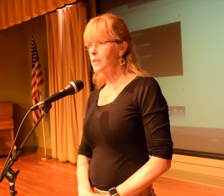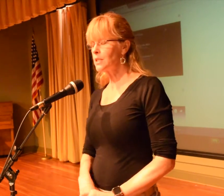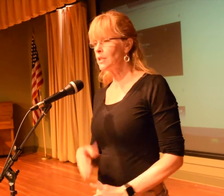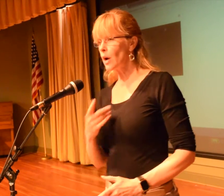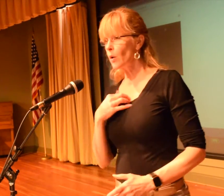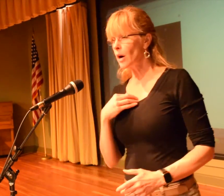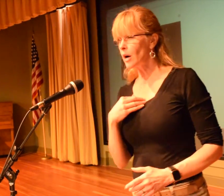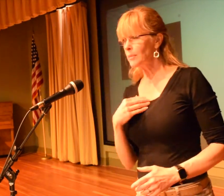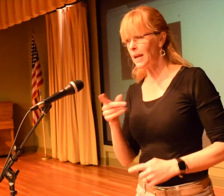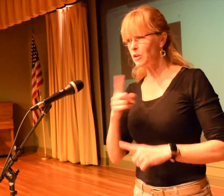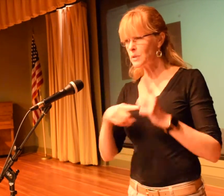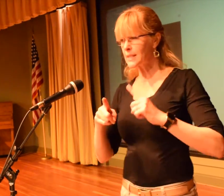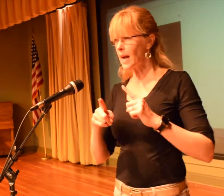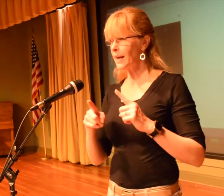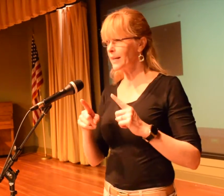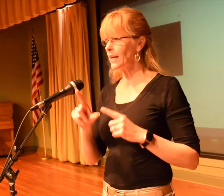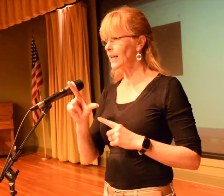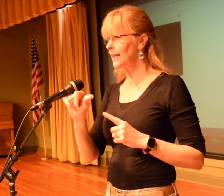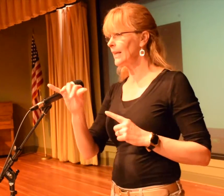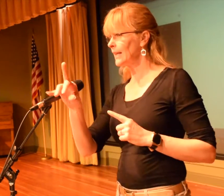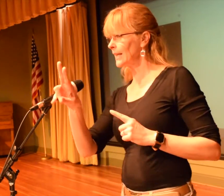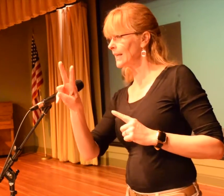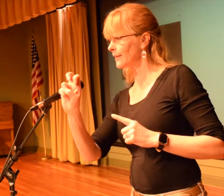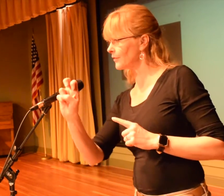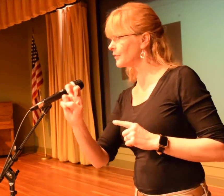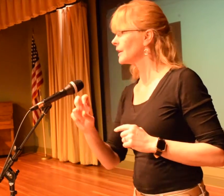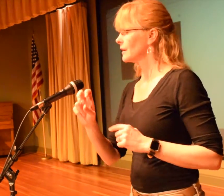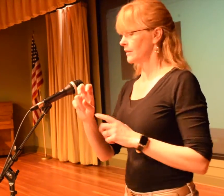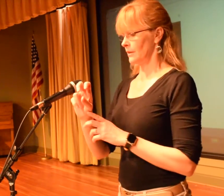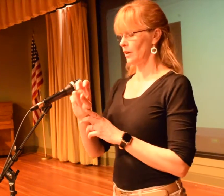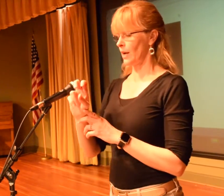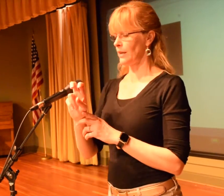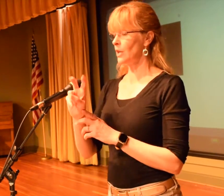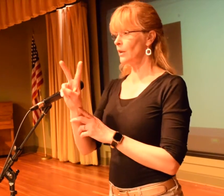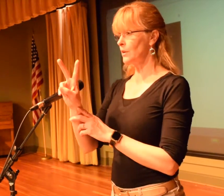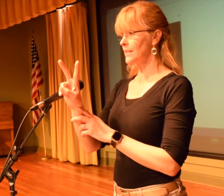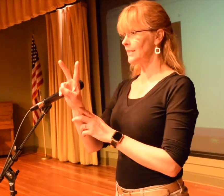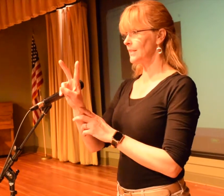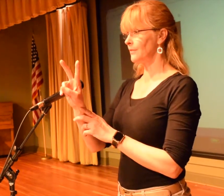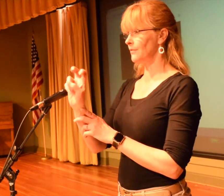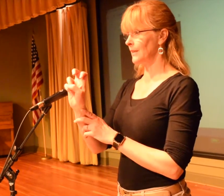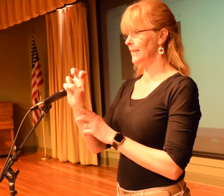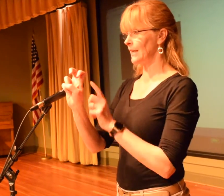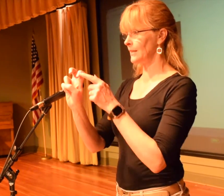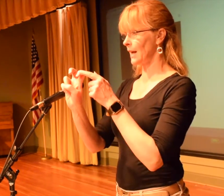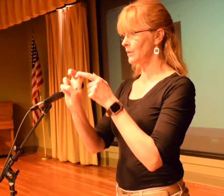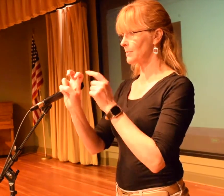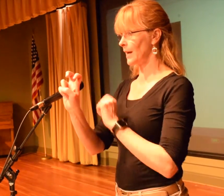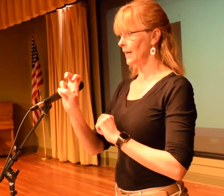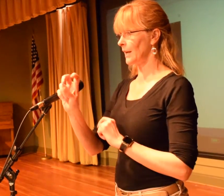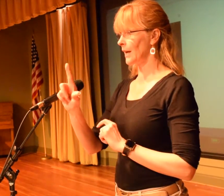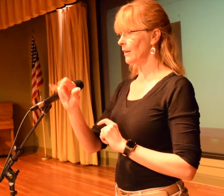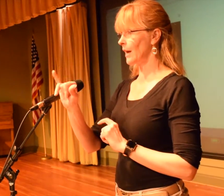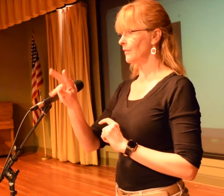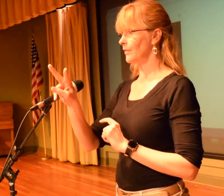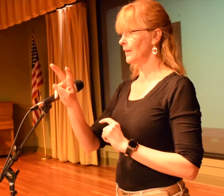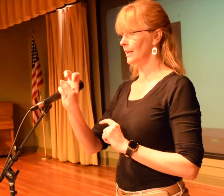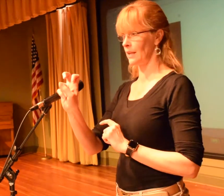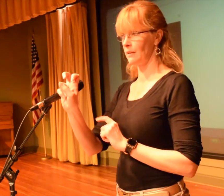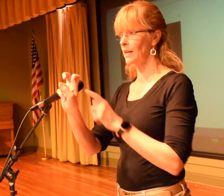to know, can you sign live? Okay, now notice I did lit, that was my E, L-I-V-E. That's